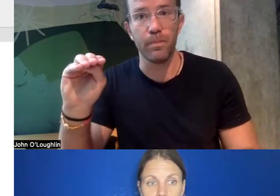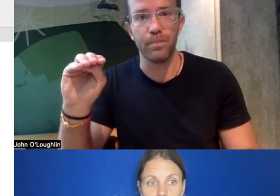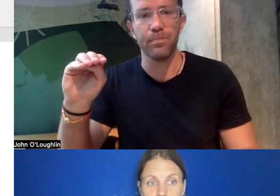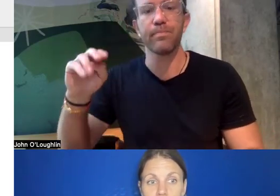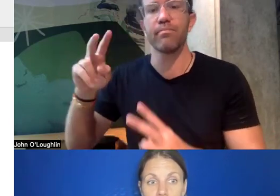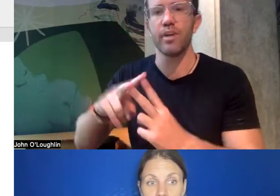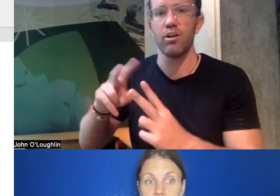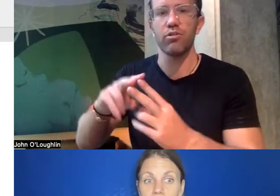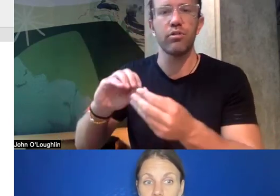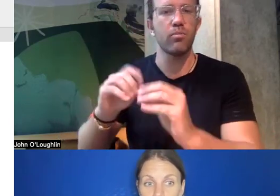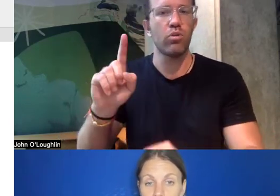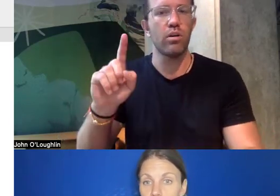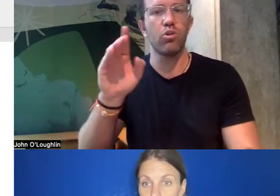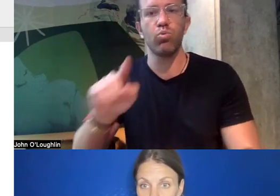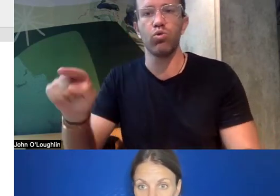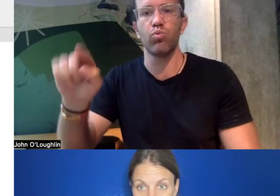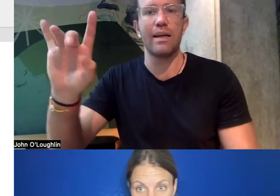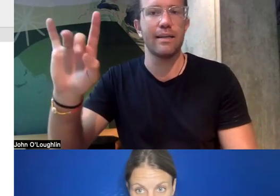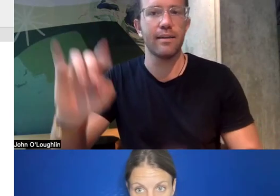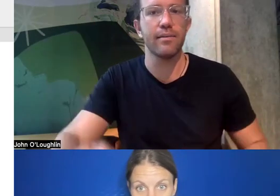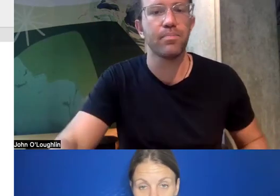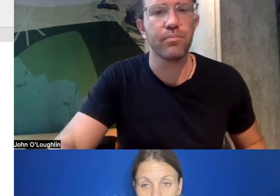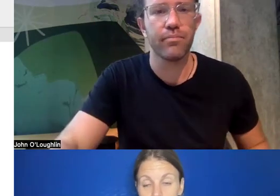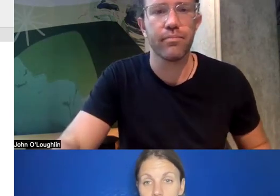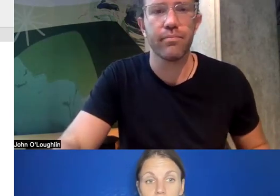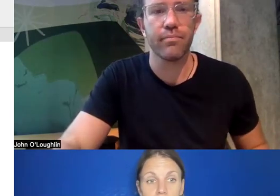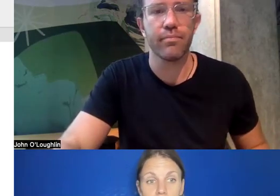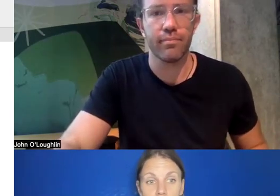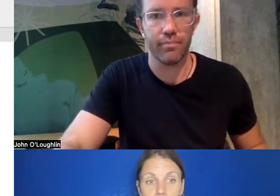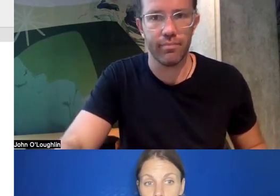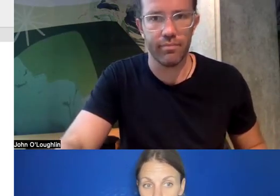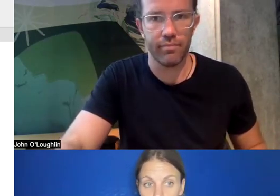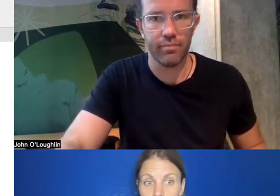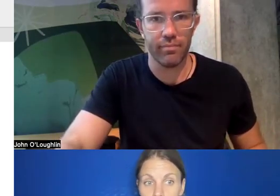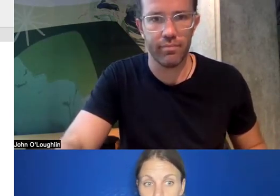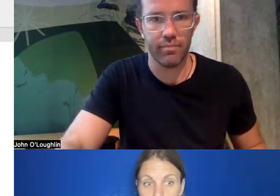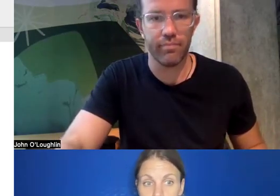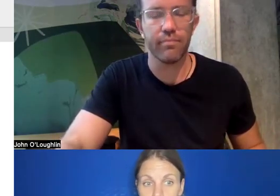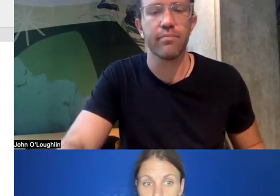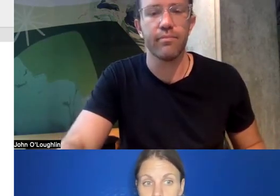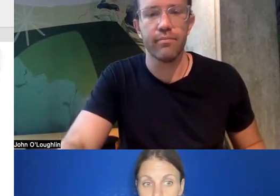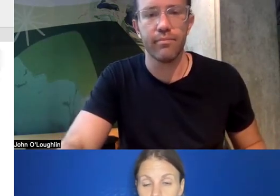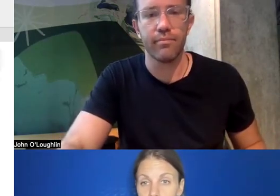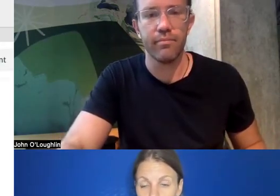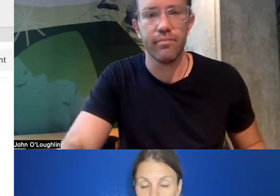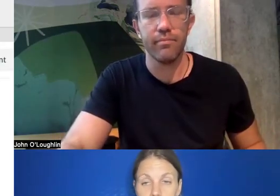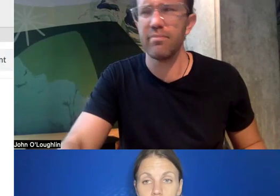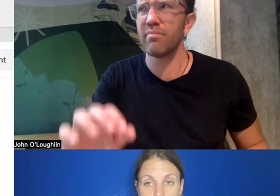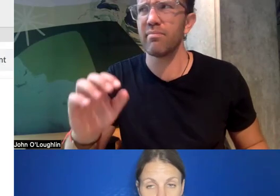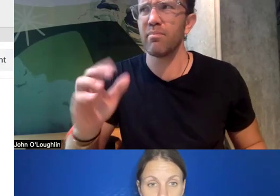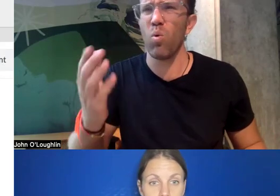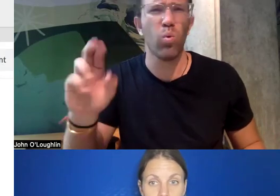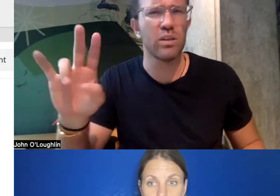And so there's this interactive dialogue Zoom partner number 1. So that's week 1 through 8.